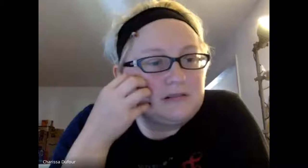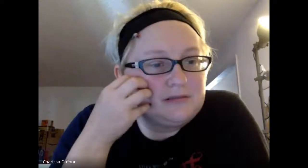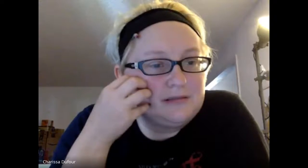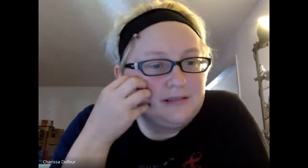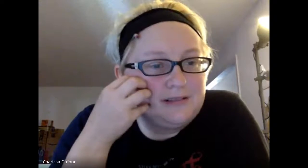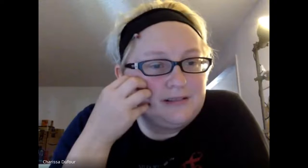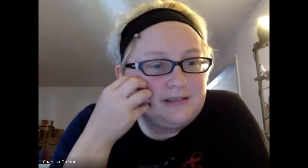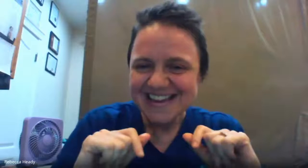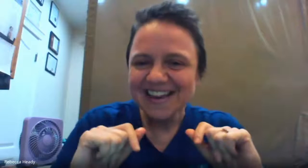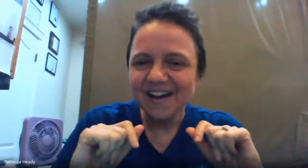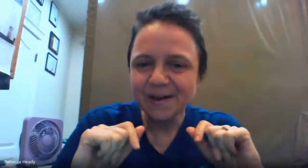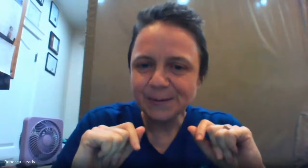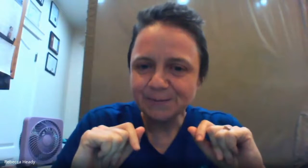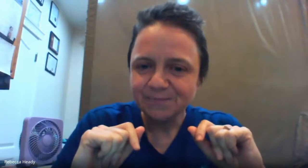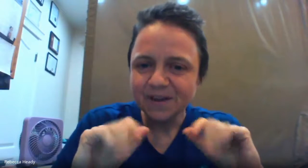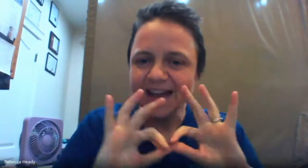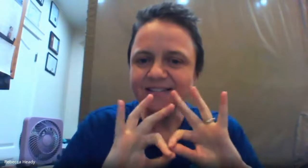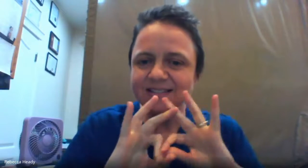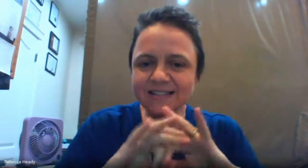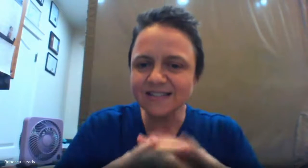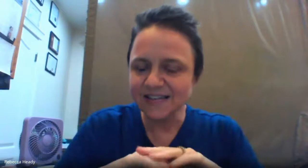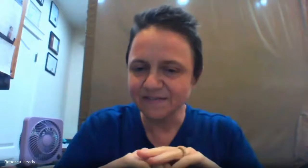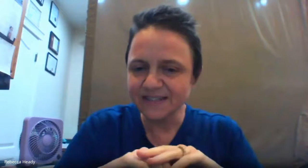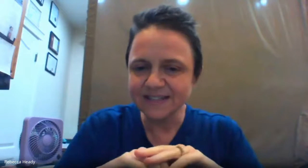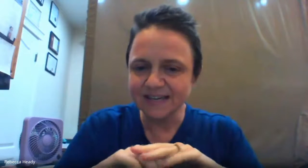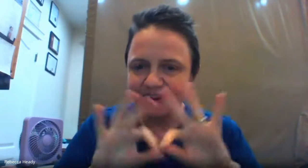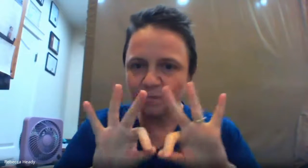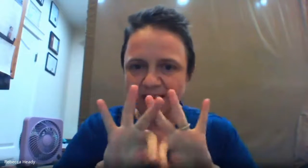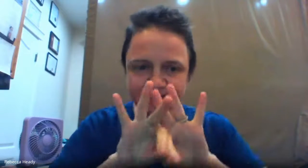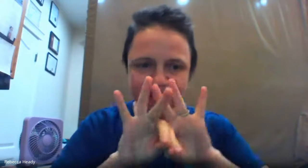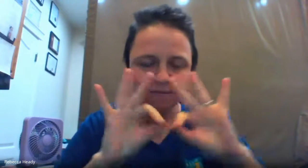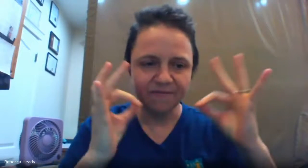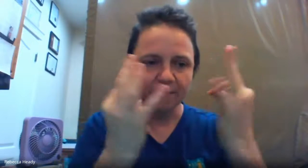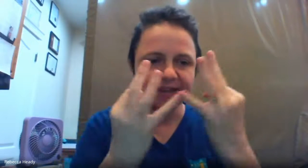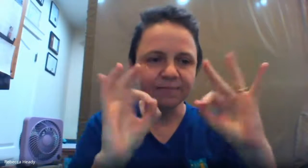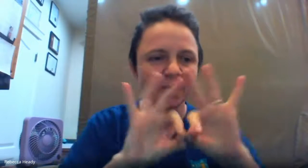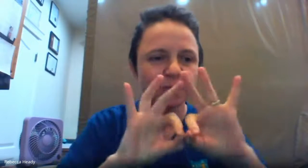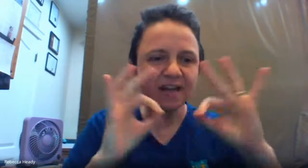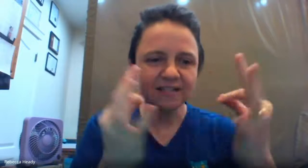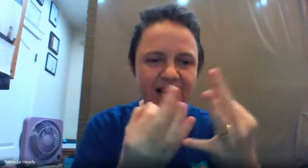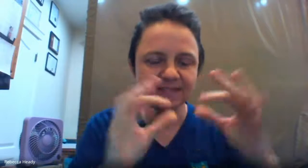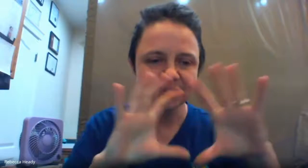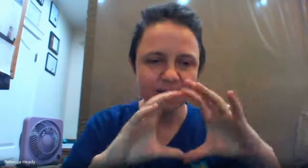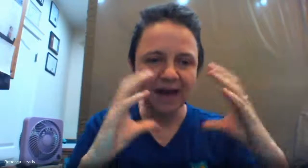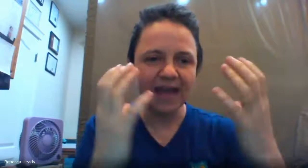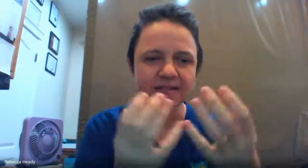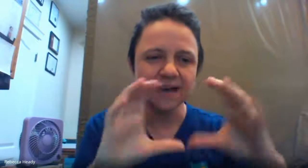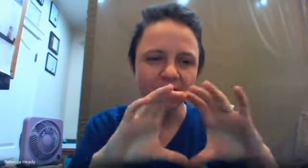Okay. Okay, this isn't in here, but sign for family. We talked about ASL. This is the